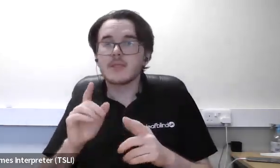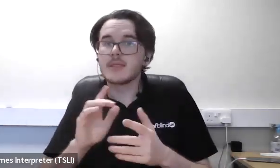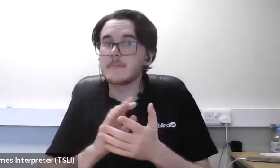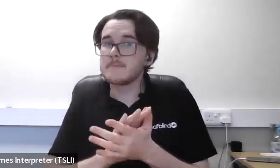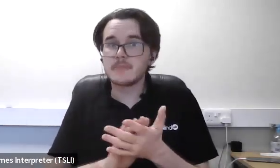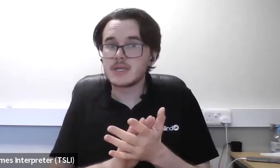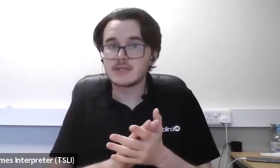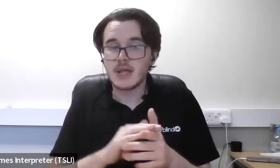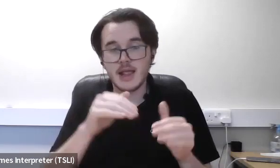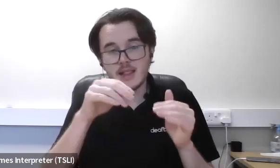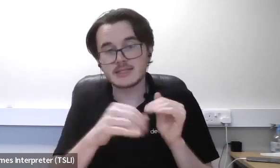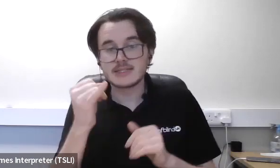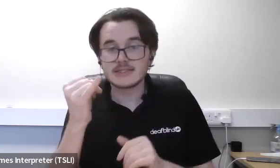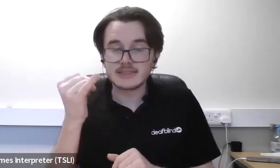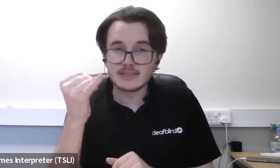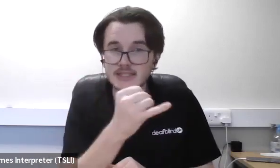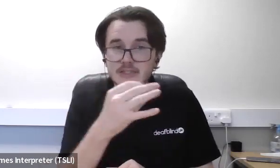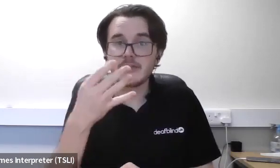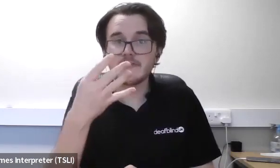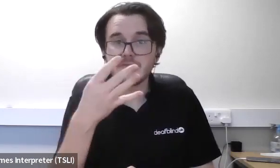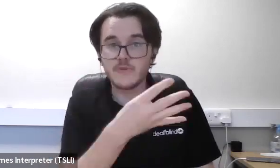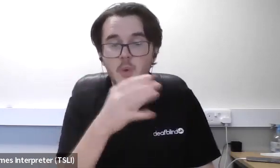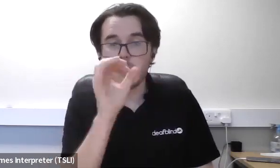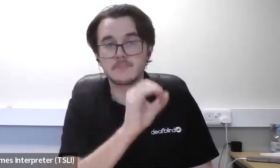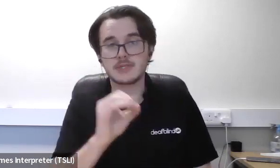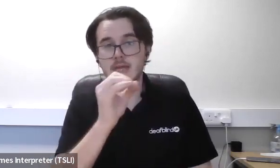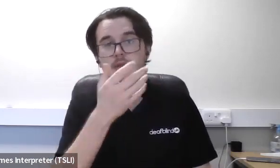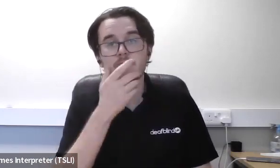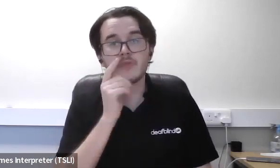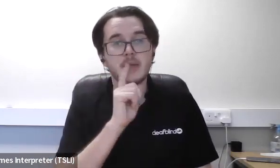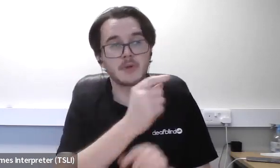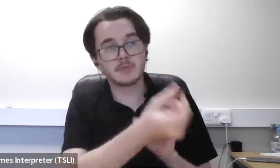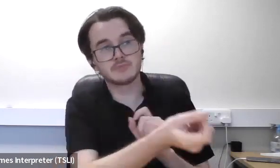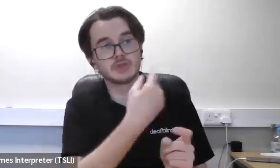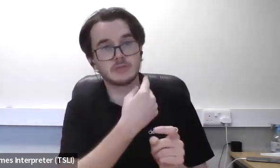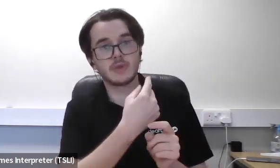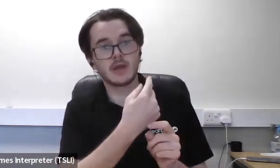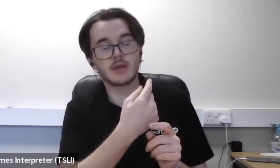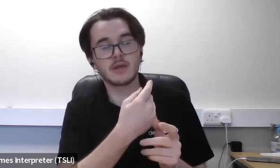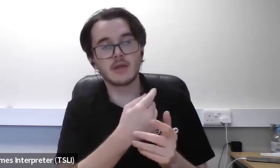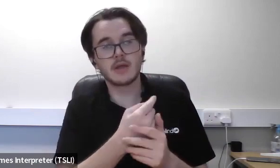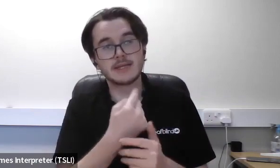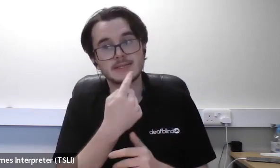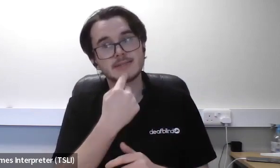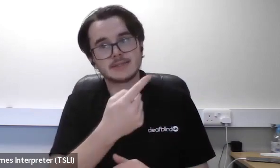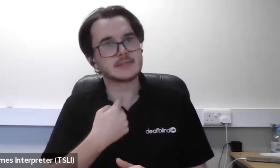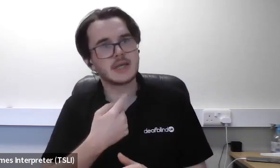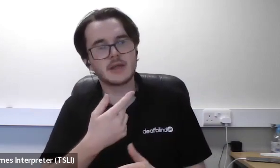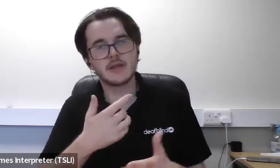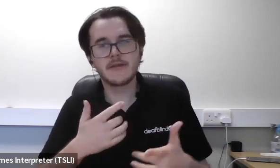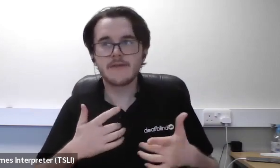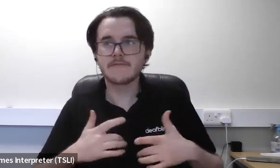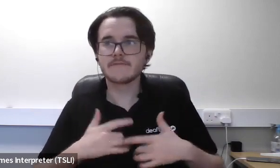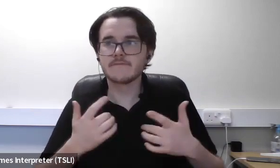than 64% of the people who responded in that survey told us that they'd lost